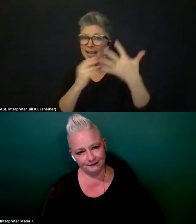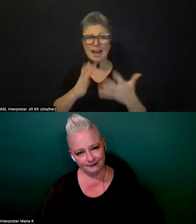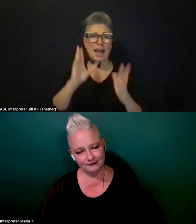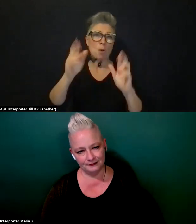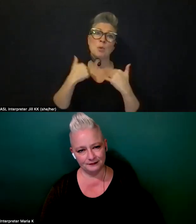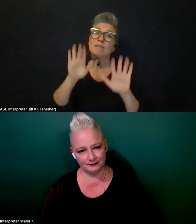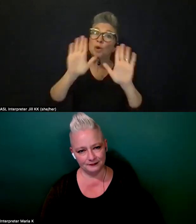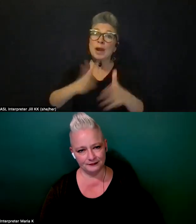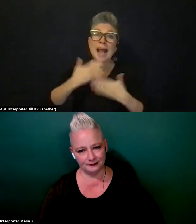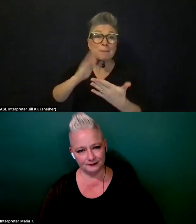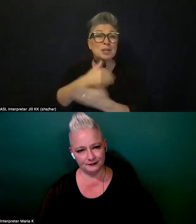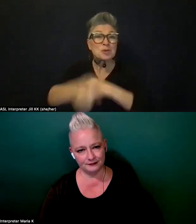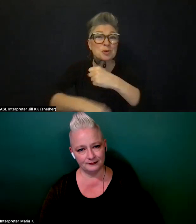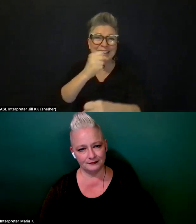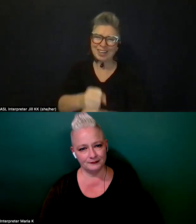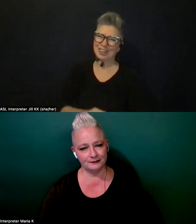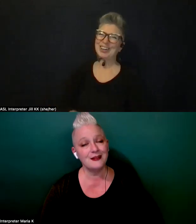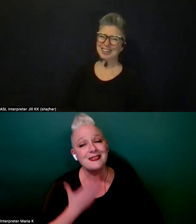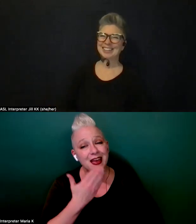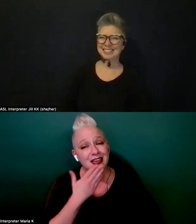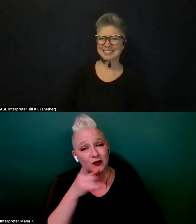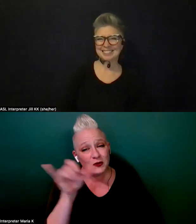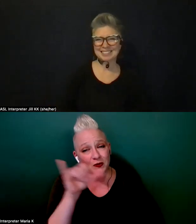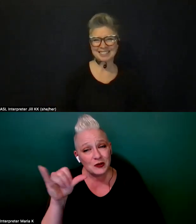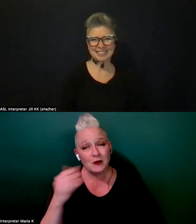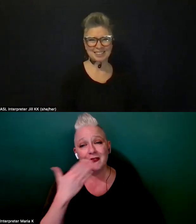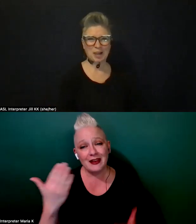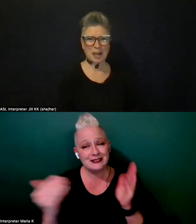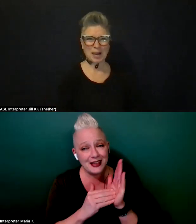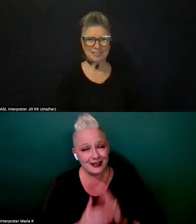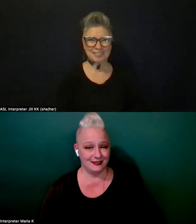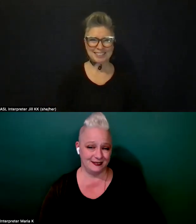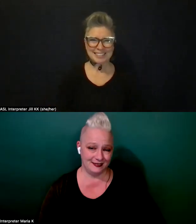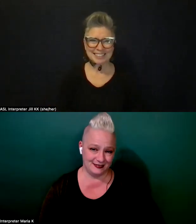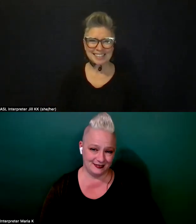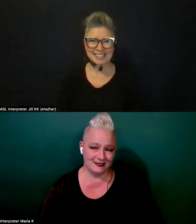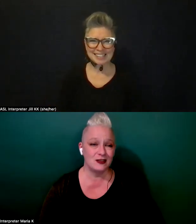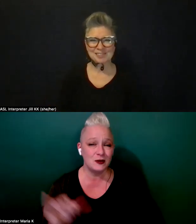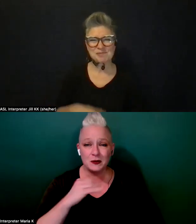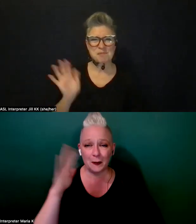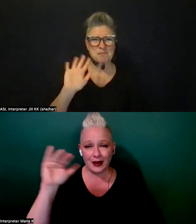year. Thank you, you too. Thanks again. Have a great night, Keith. You too. Bye. Bye.